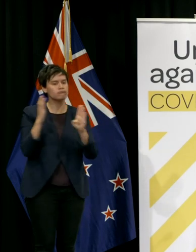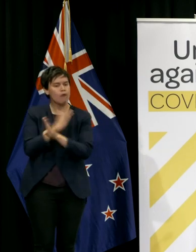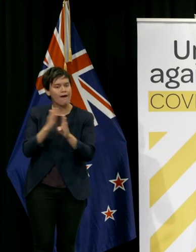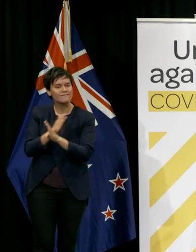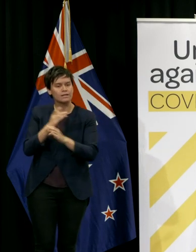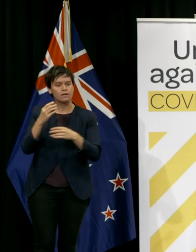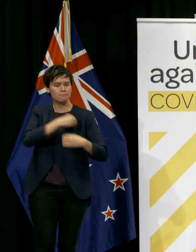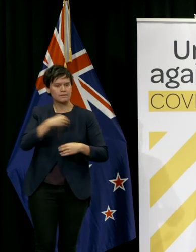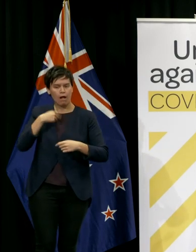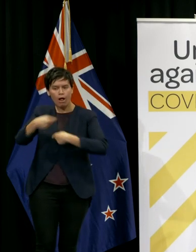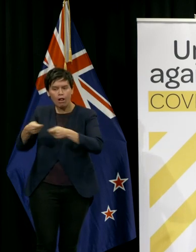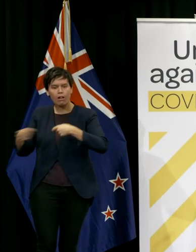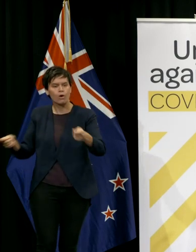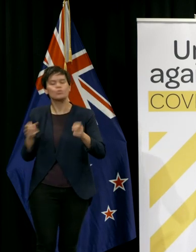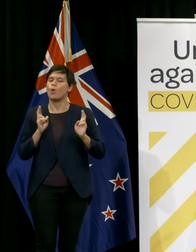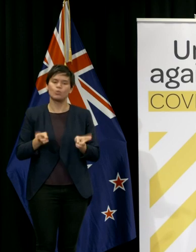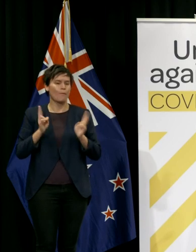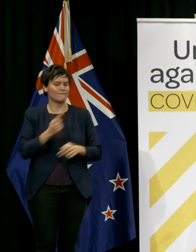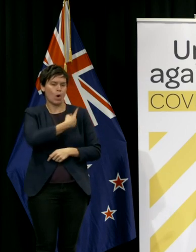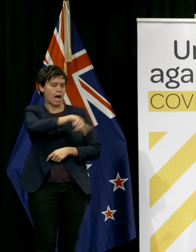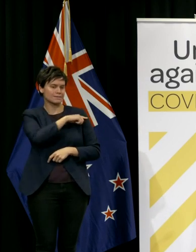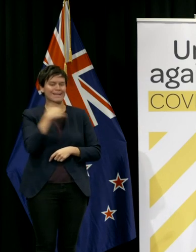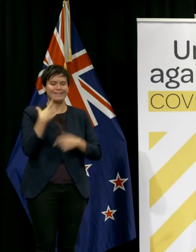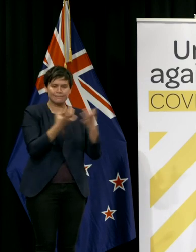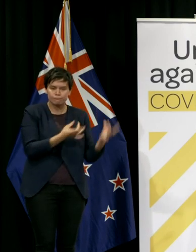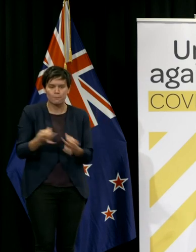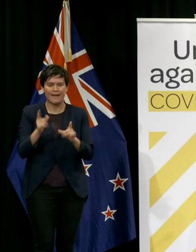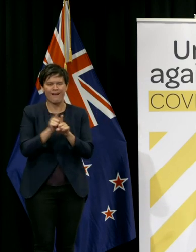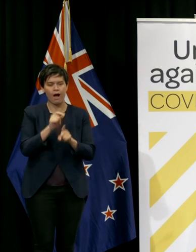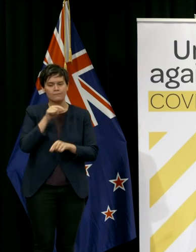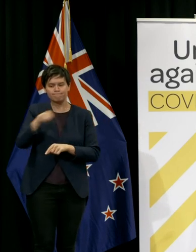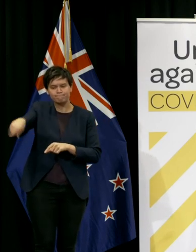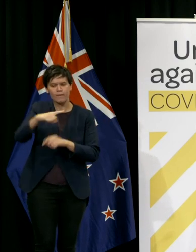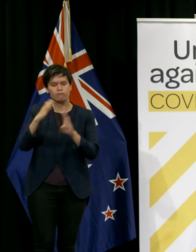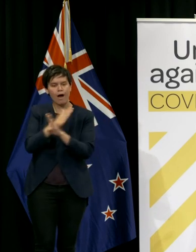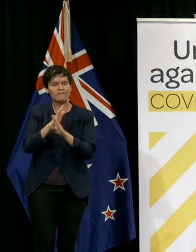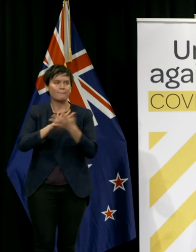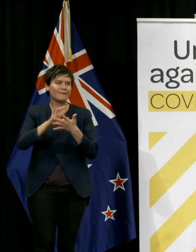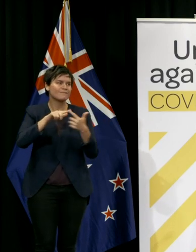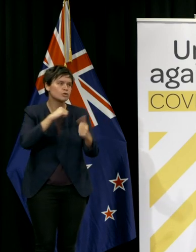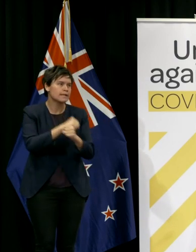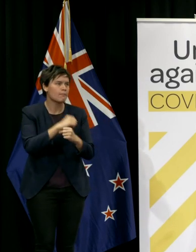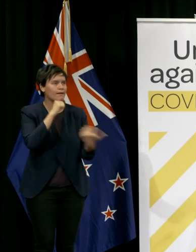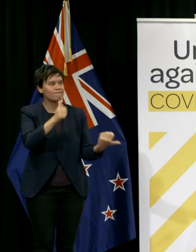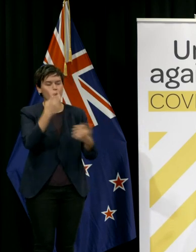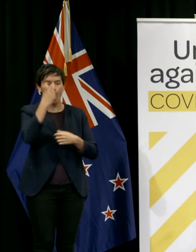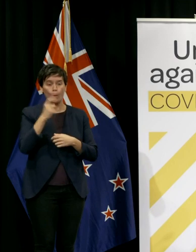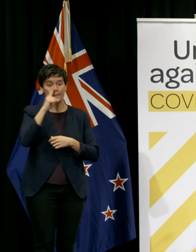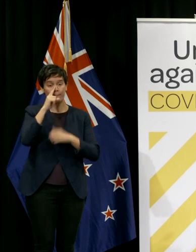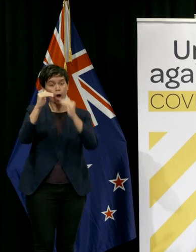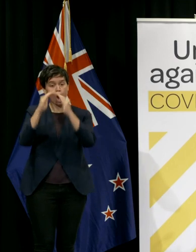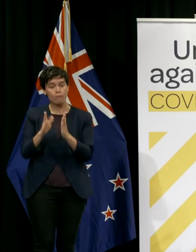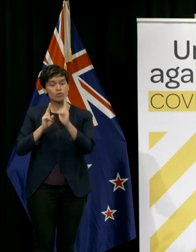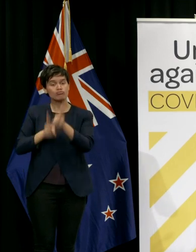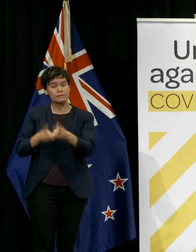for example, workers going into homes who are home and community support workers, or people working in aged residential care facilities. We're